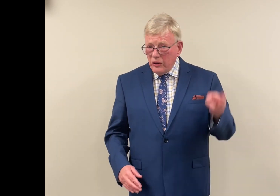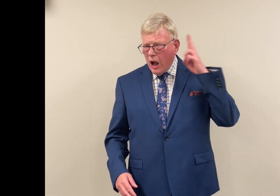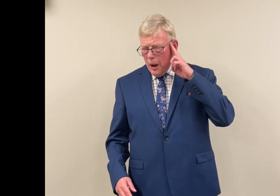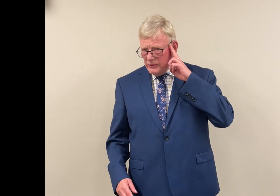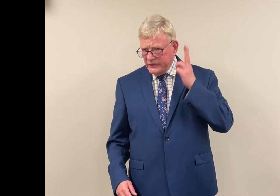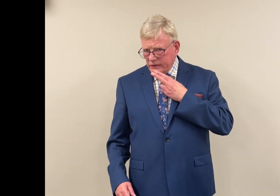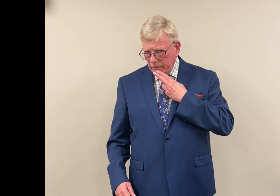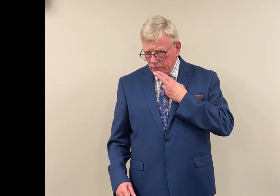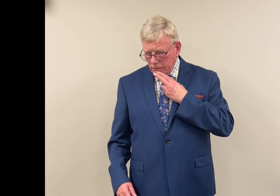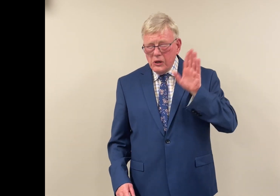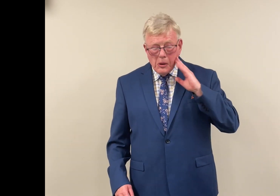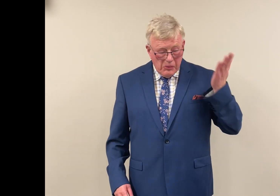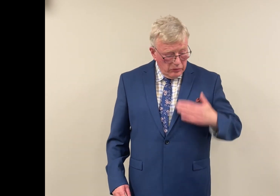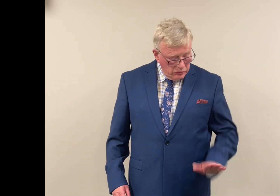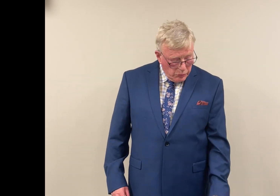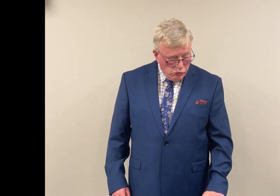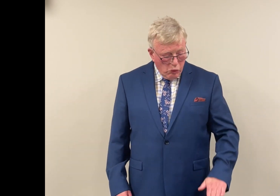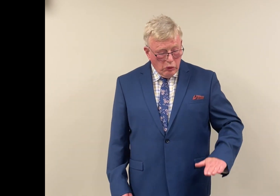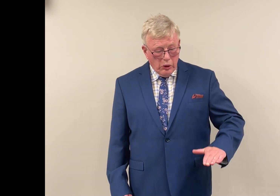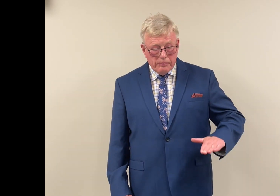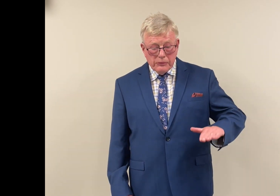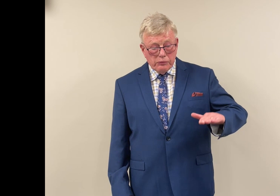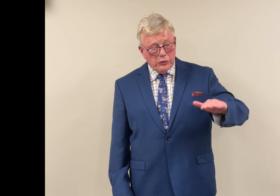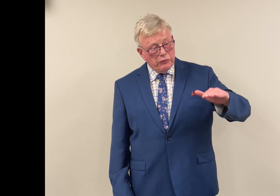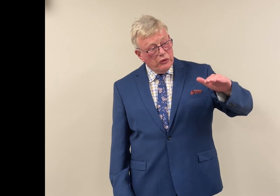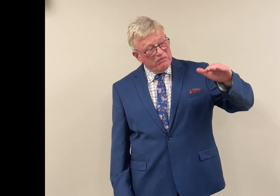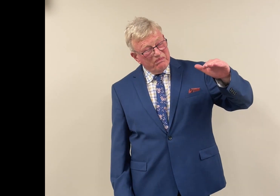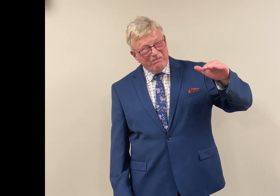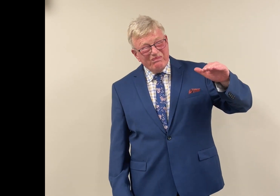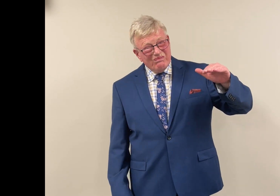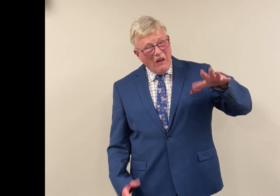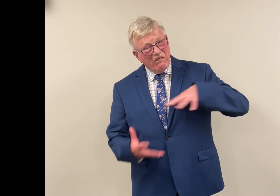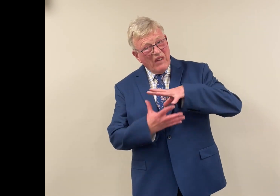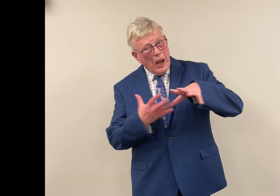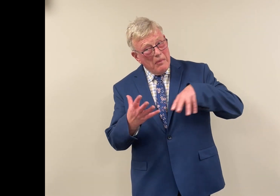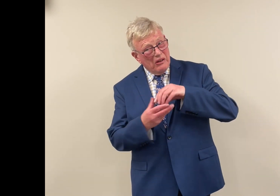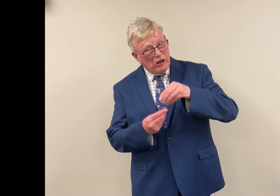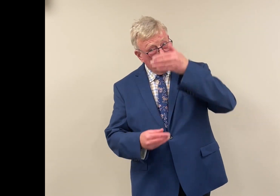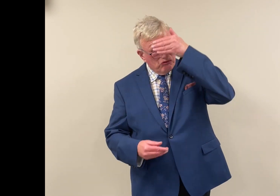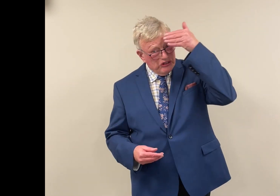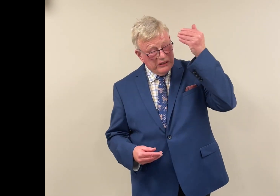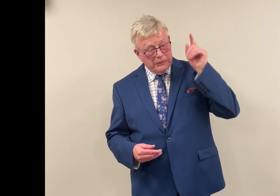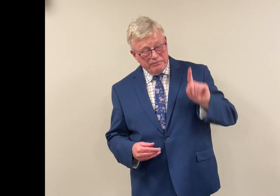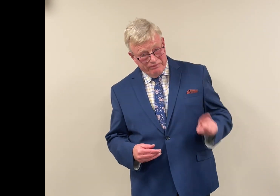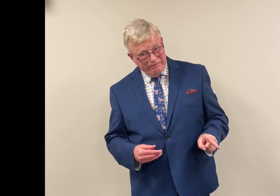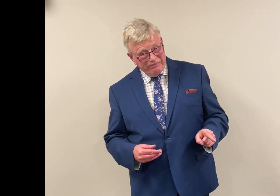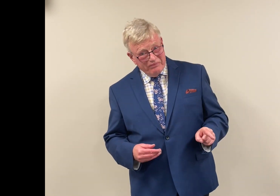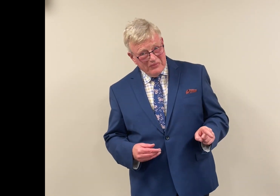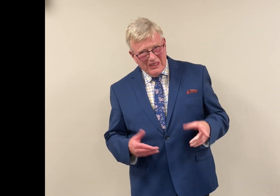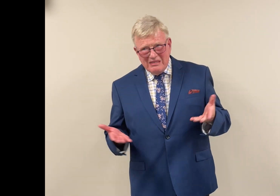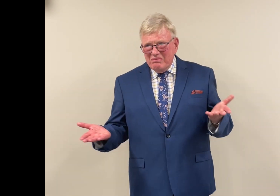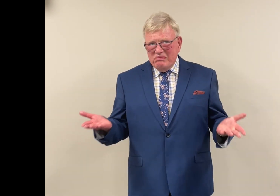Canberra. This is my story. I'm deaf, and I grew up in a Christian